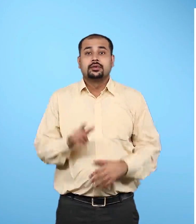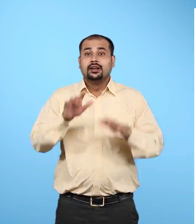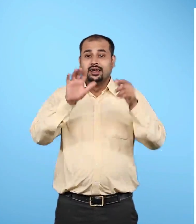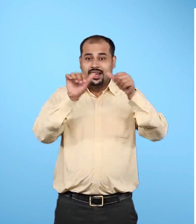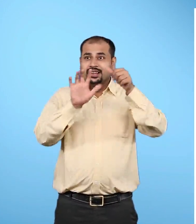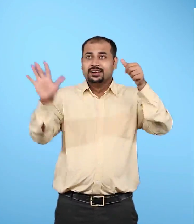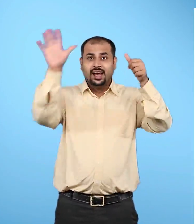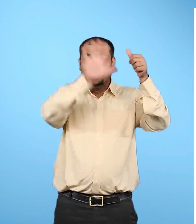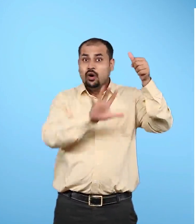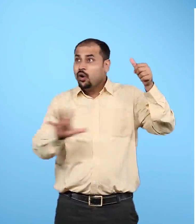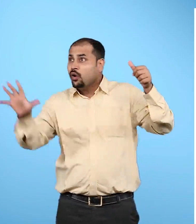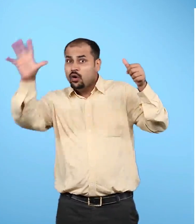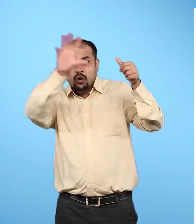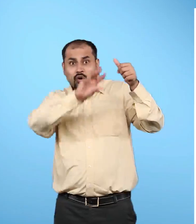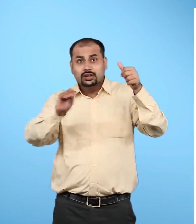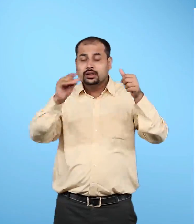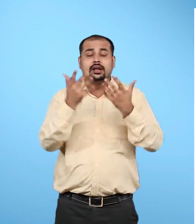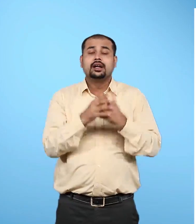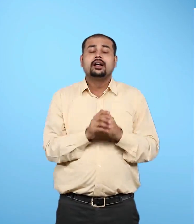So the area of stamp D is